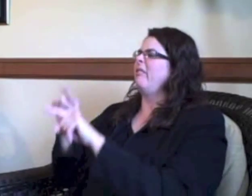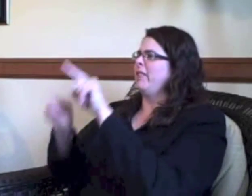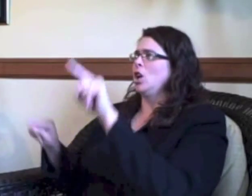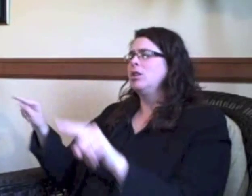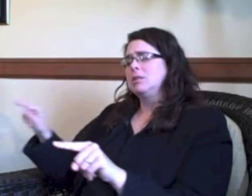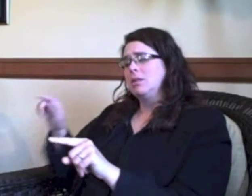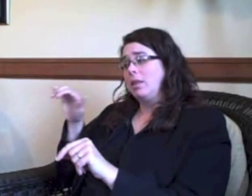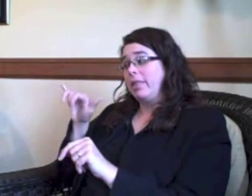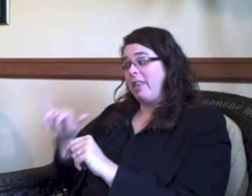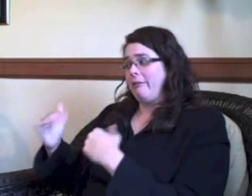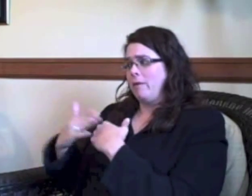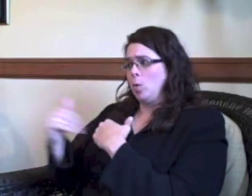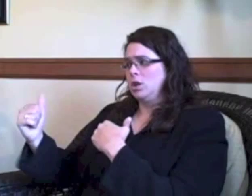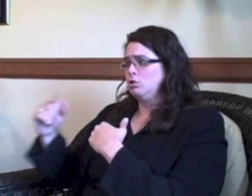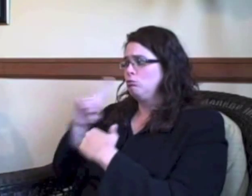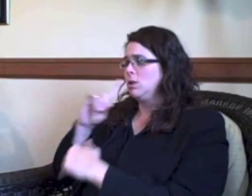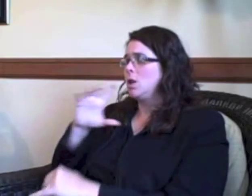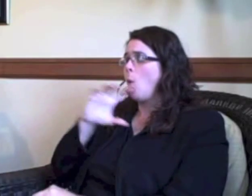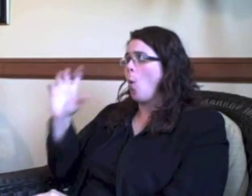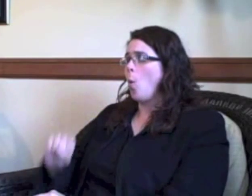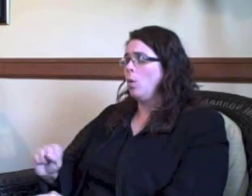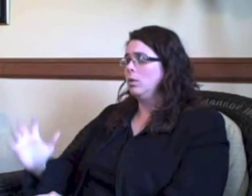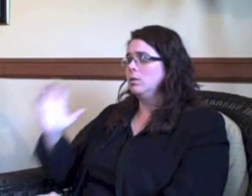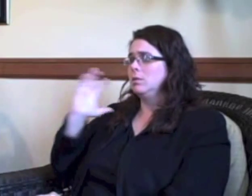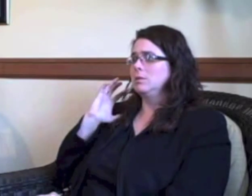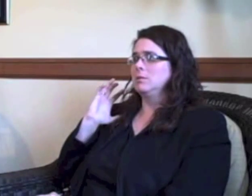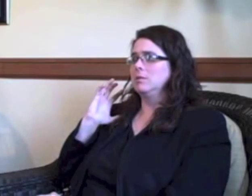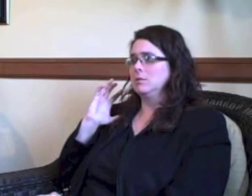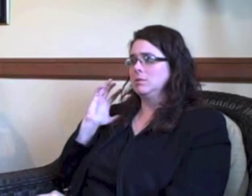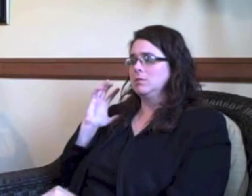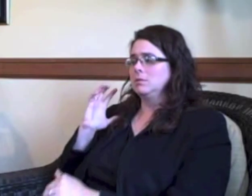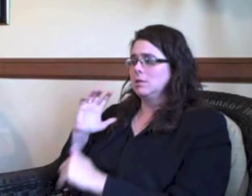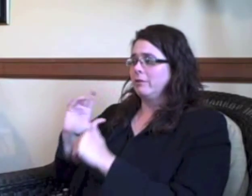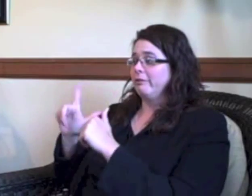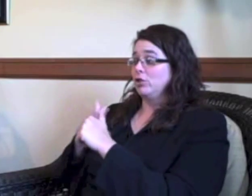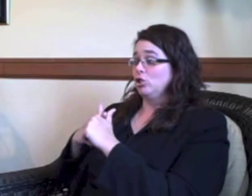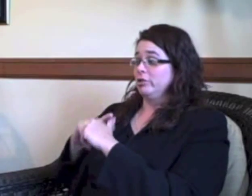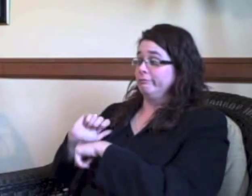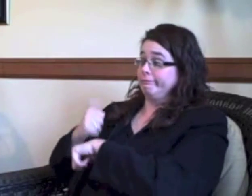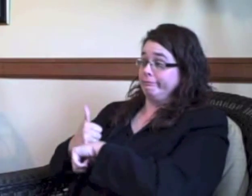So it depends on the diocese, and it varies. The vocation is a very old one.